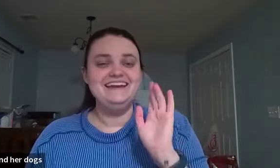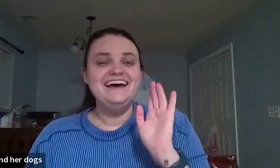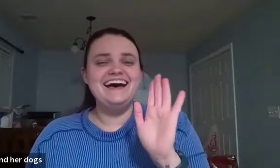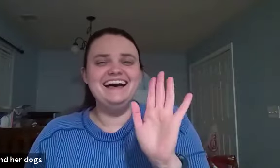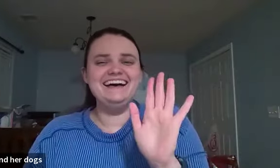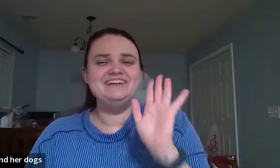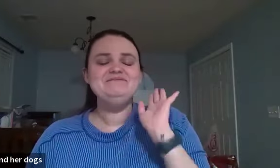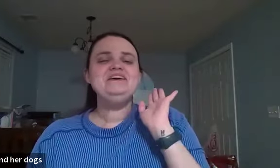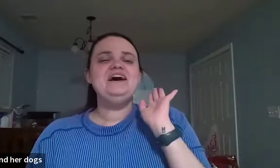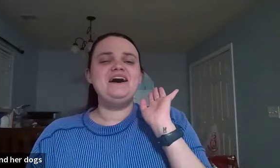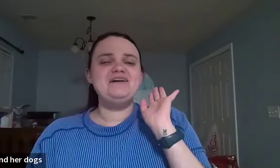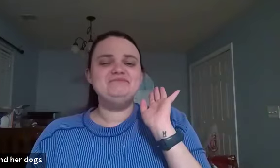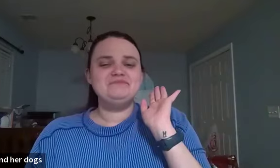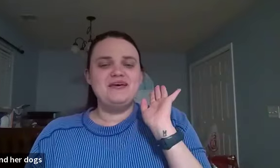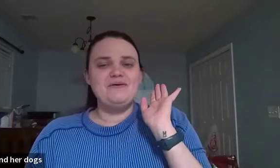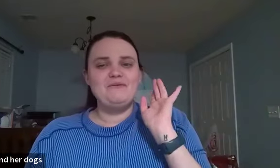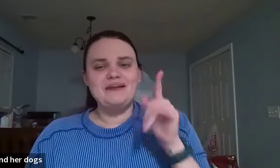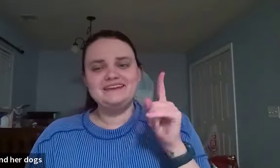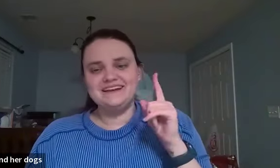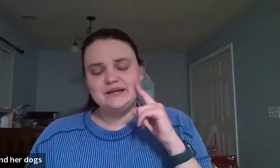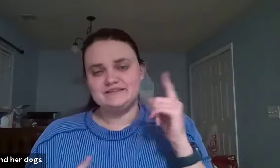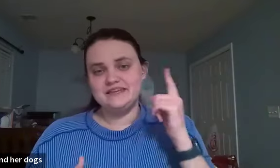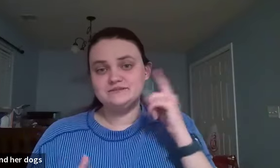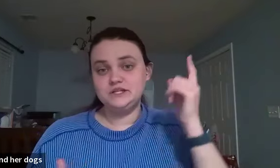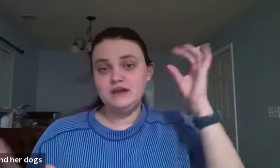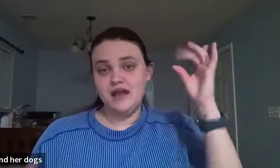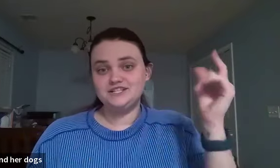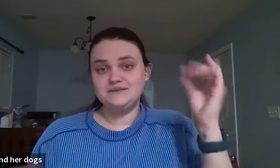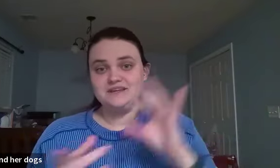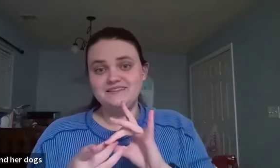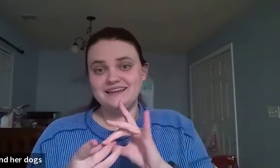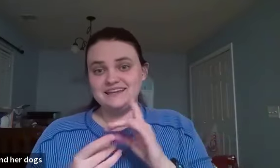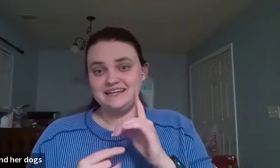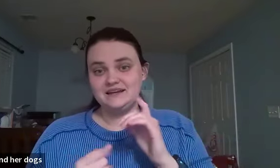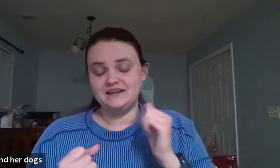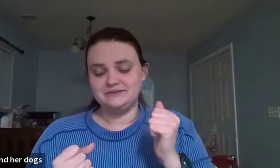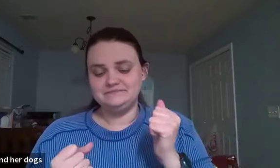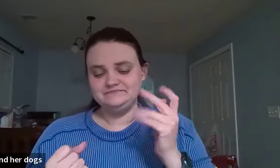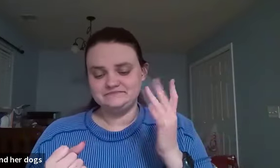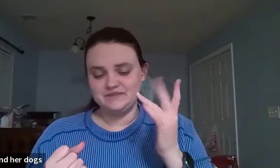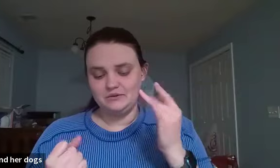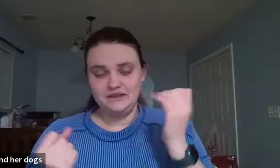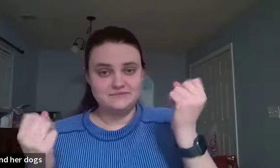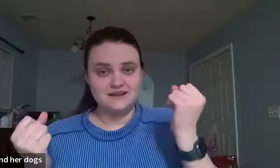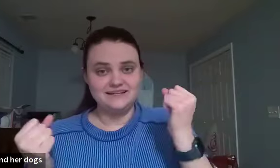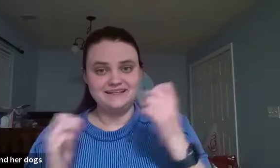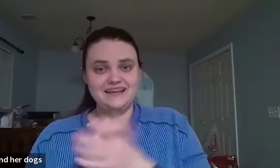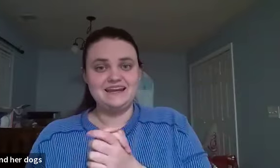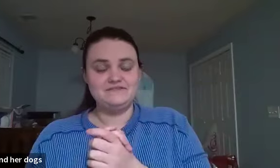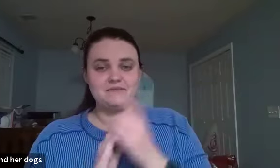that. um, when you catch something like in when like I'm signing, and if